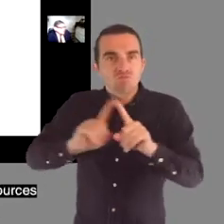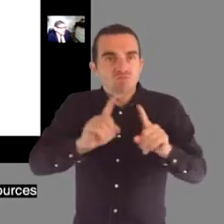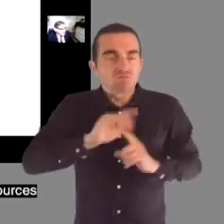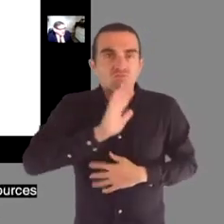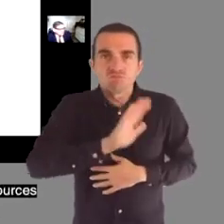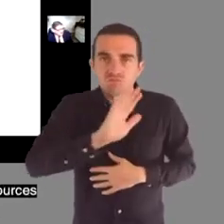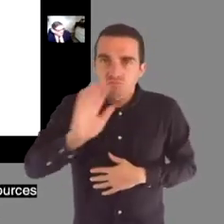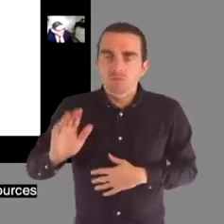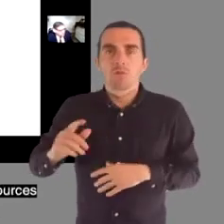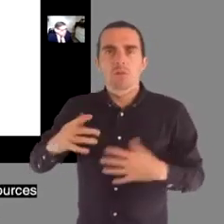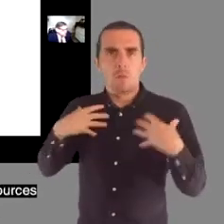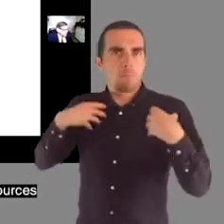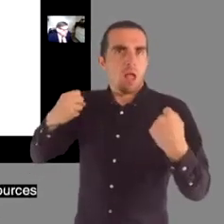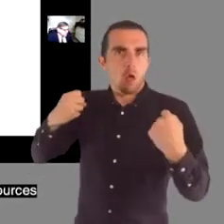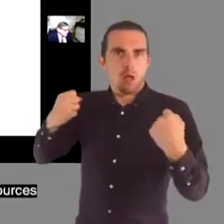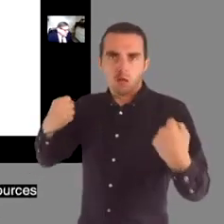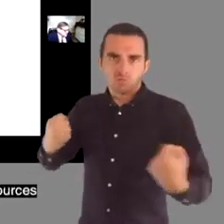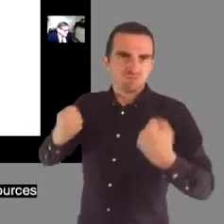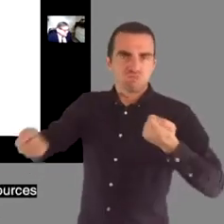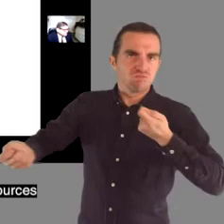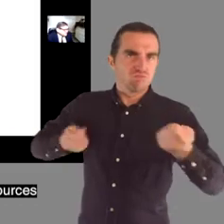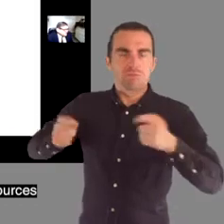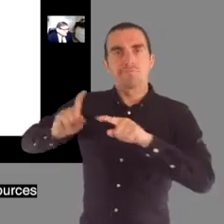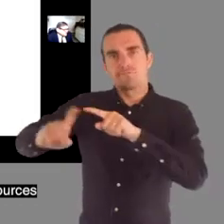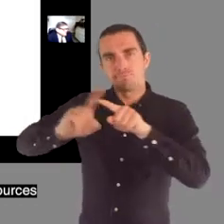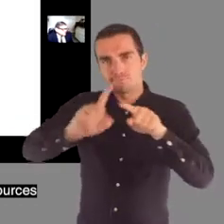But there are many different sources of power in the world.